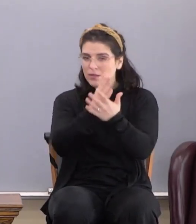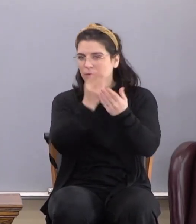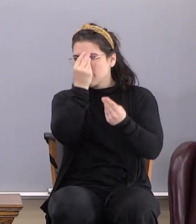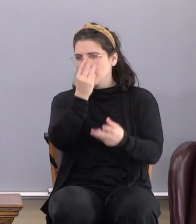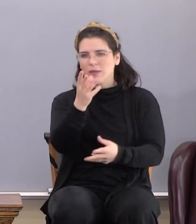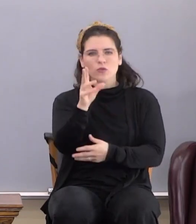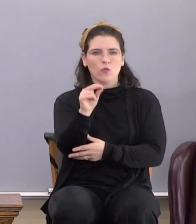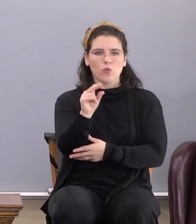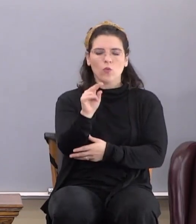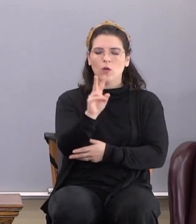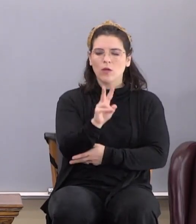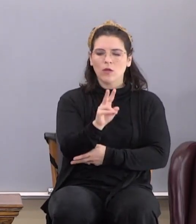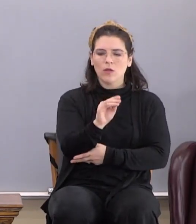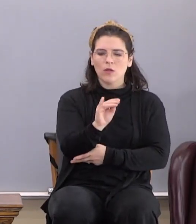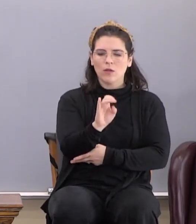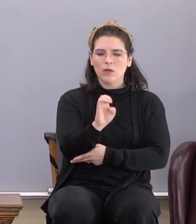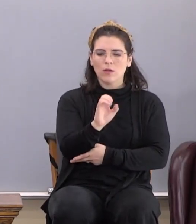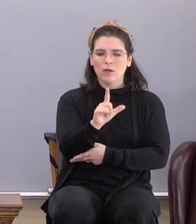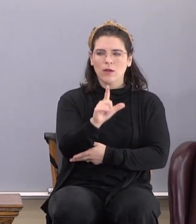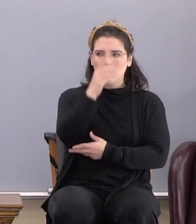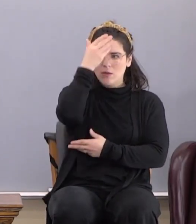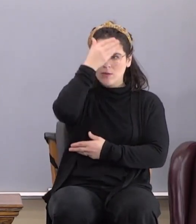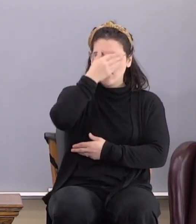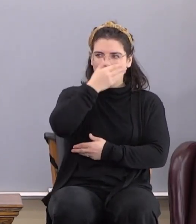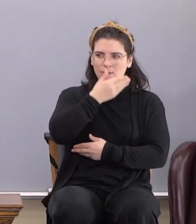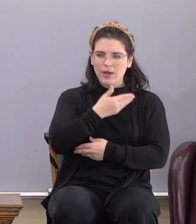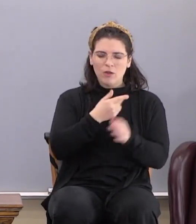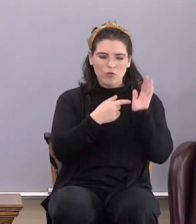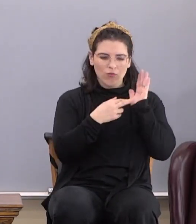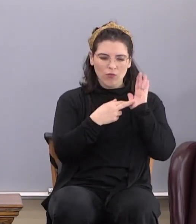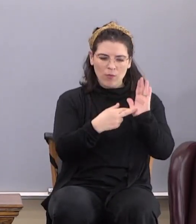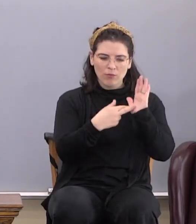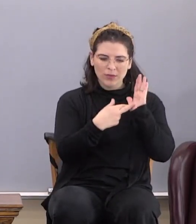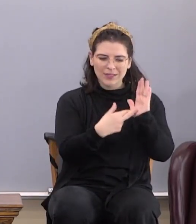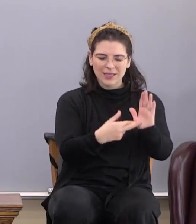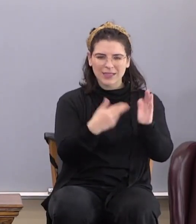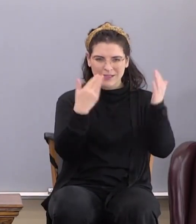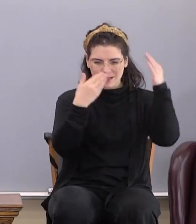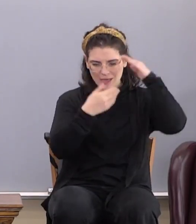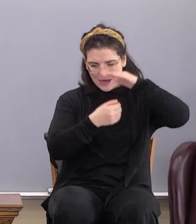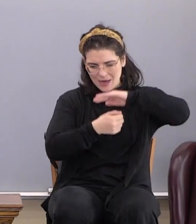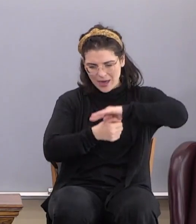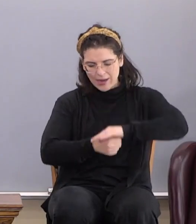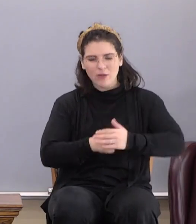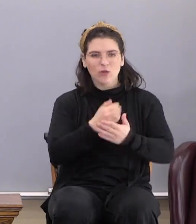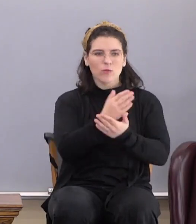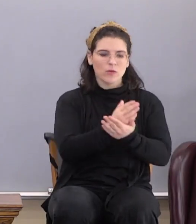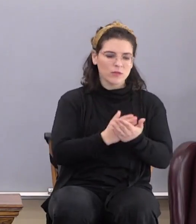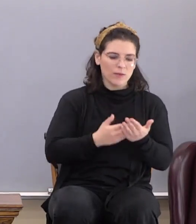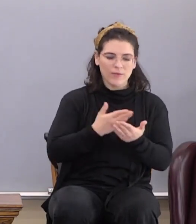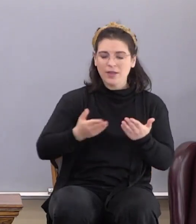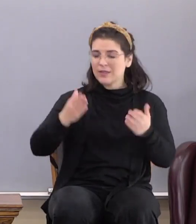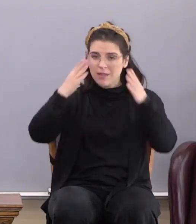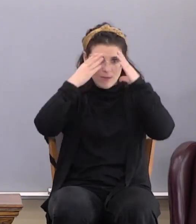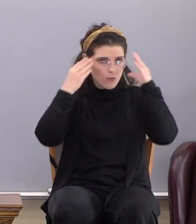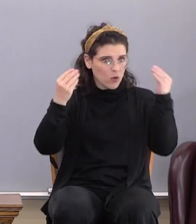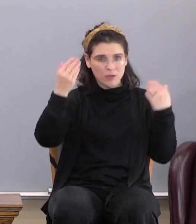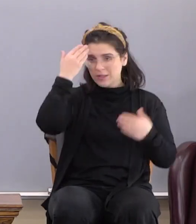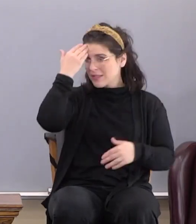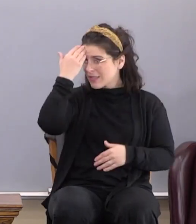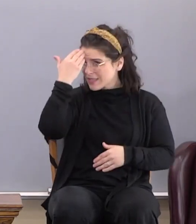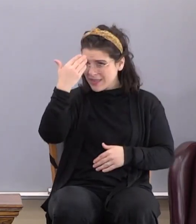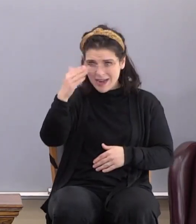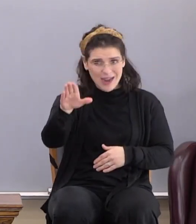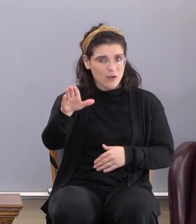veil typifies and symbolizes the concealment. There were things that Moses did not know. There were